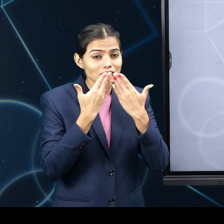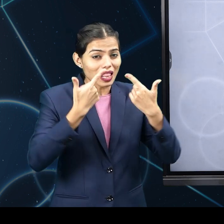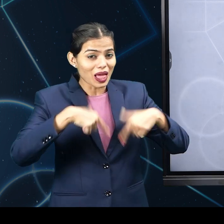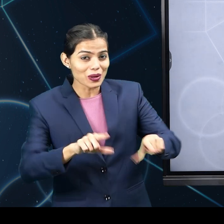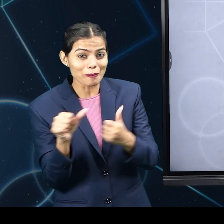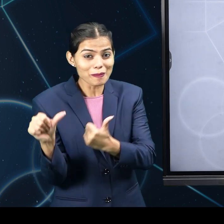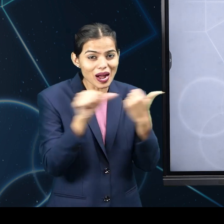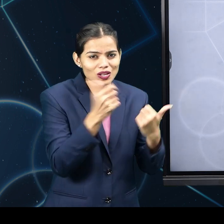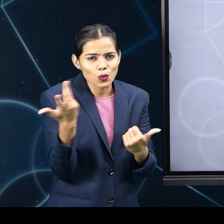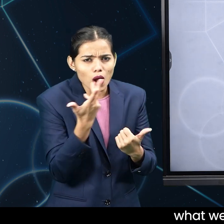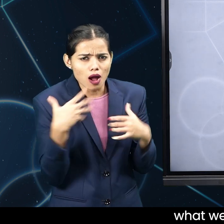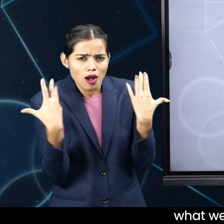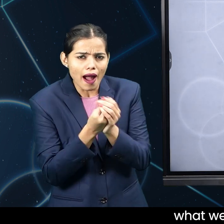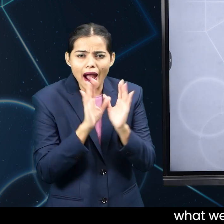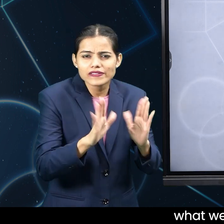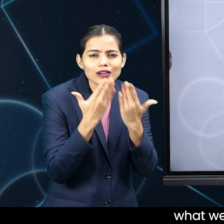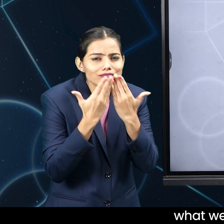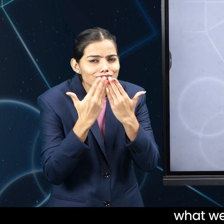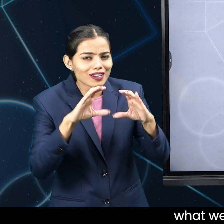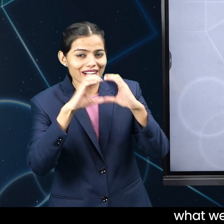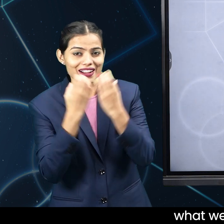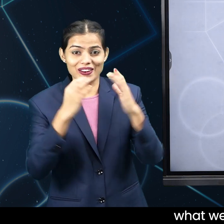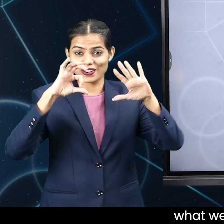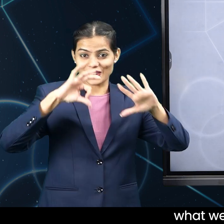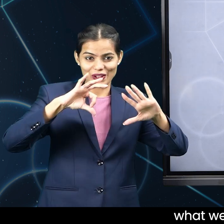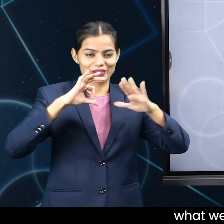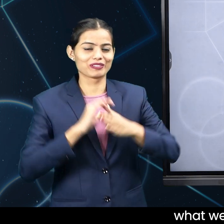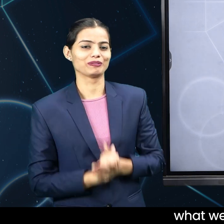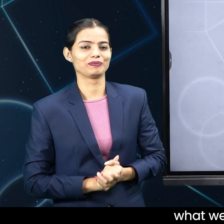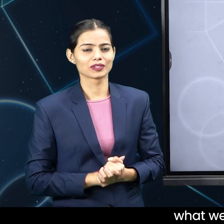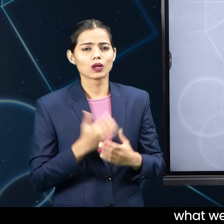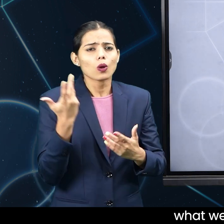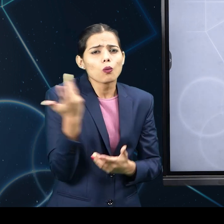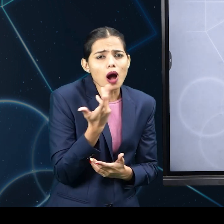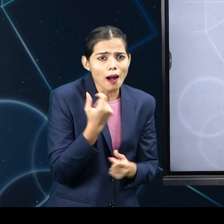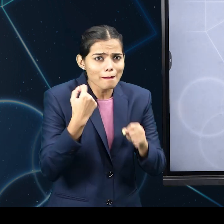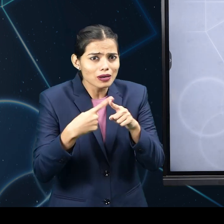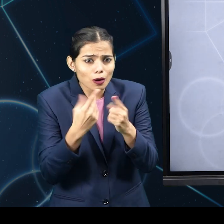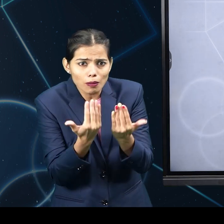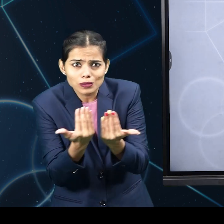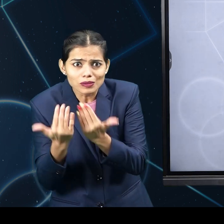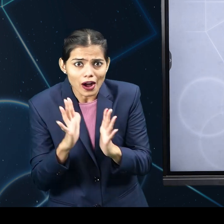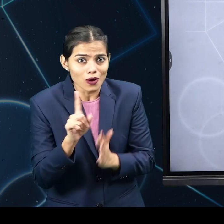Students, let's recall what we have studied in the 9th class. What is probability?